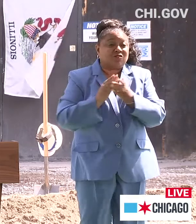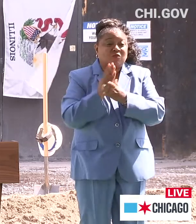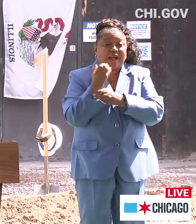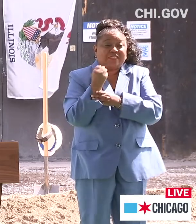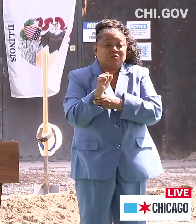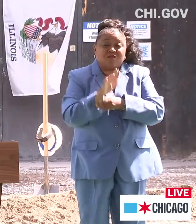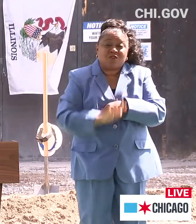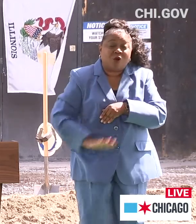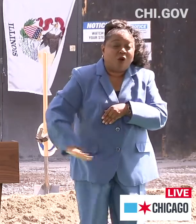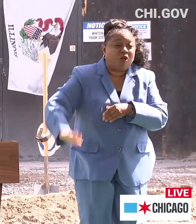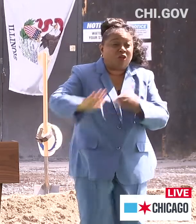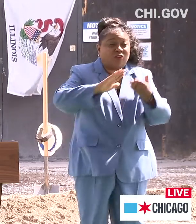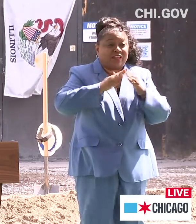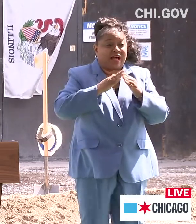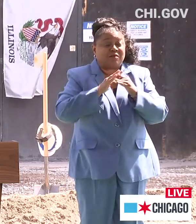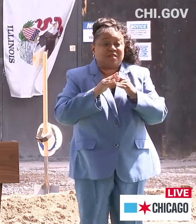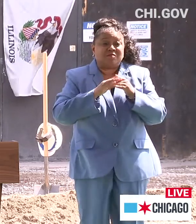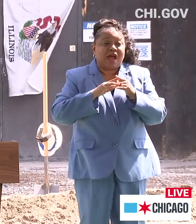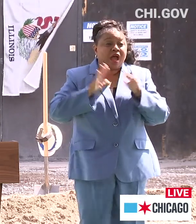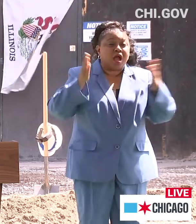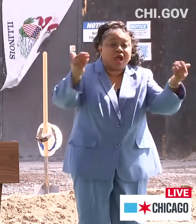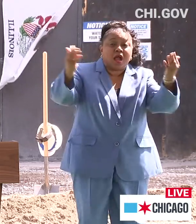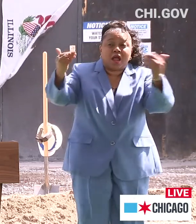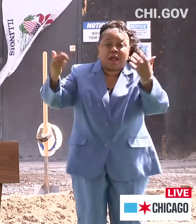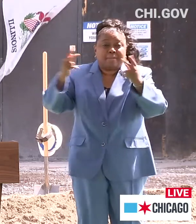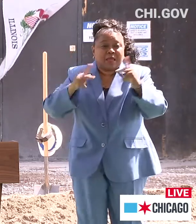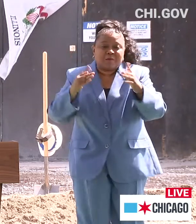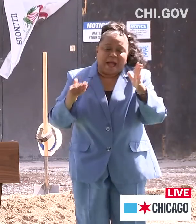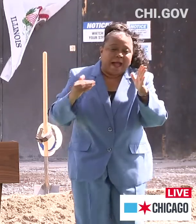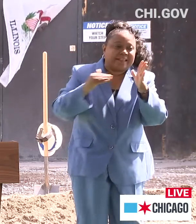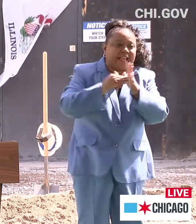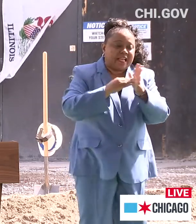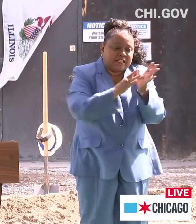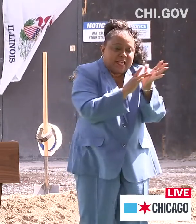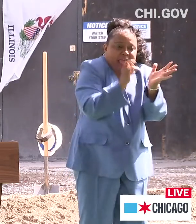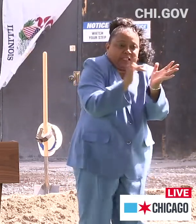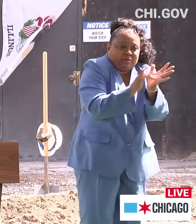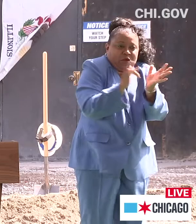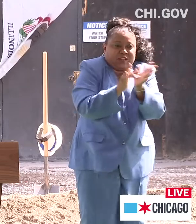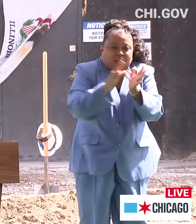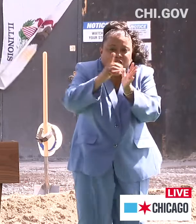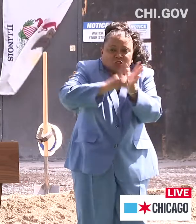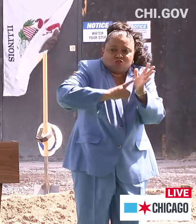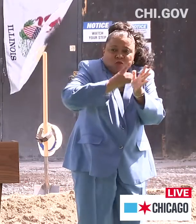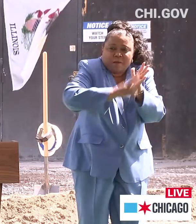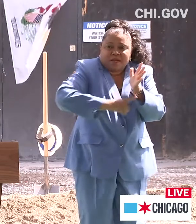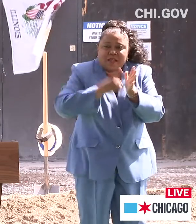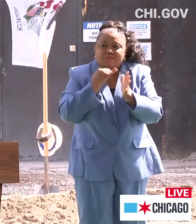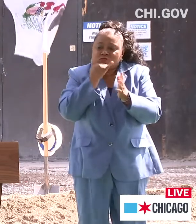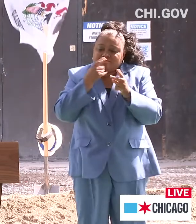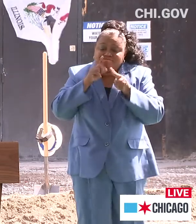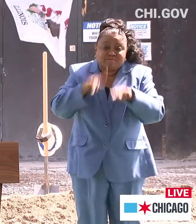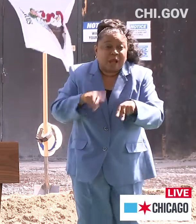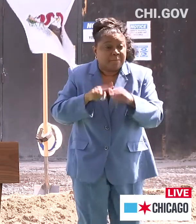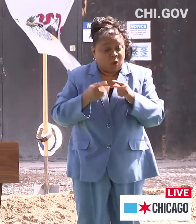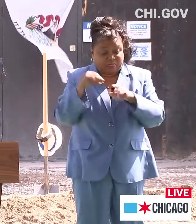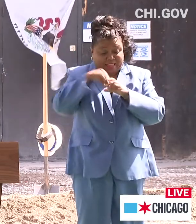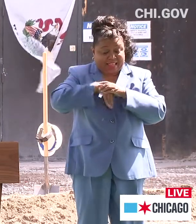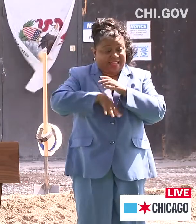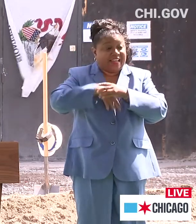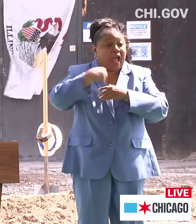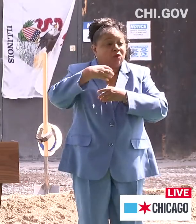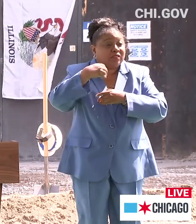movements across the country by rallying people against exploitation, discrimination, mistreatment, both in